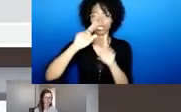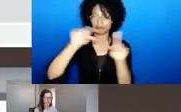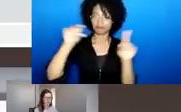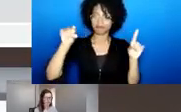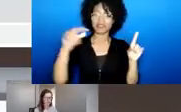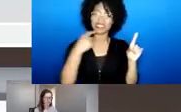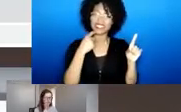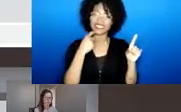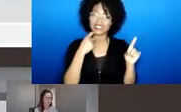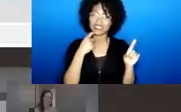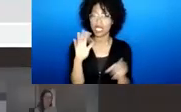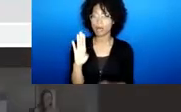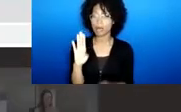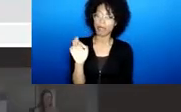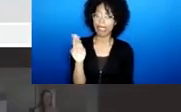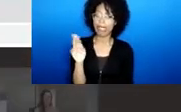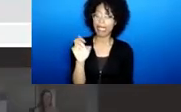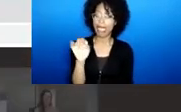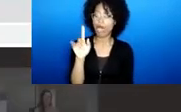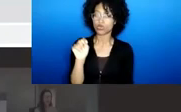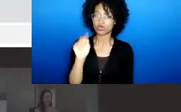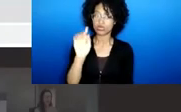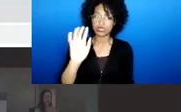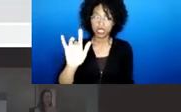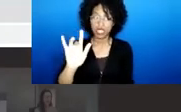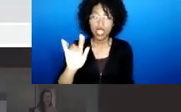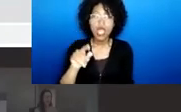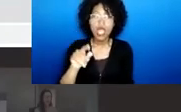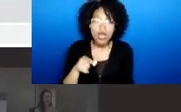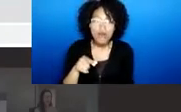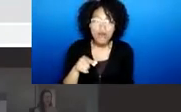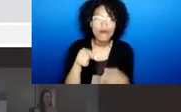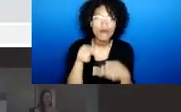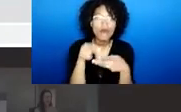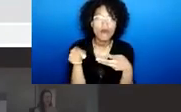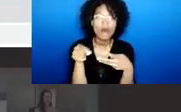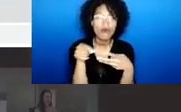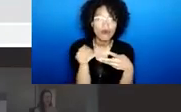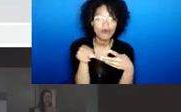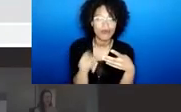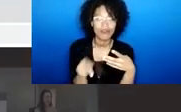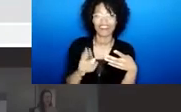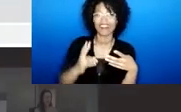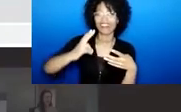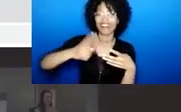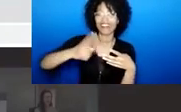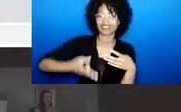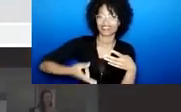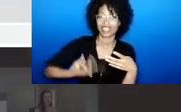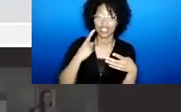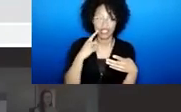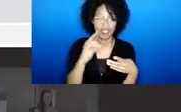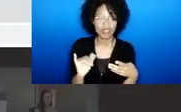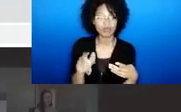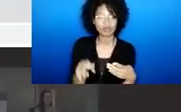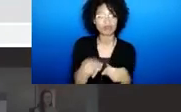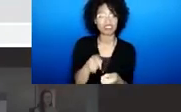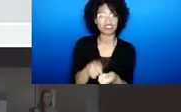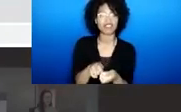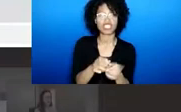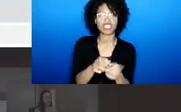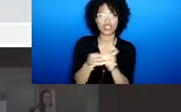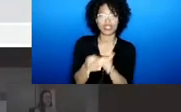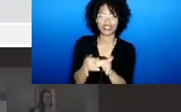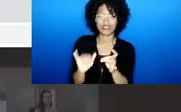that reads breakouts. And all the breakouts listed here are going to specifically relate